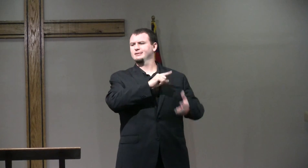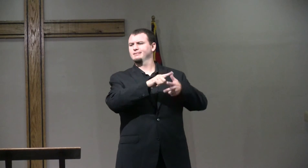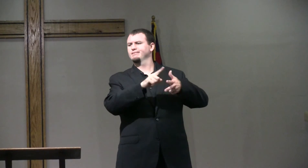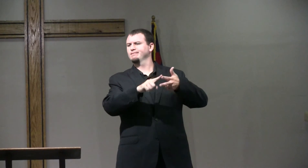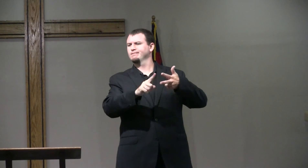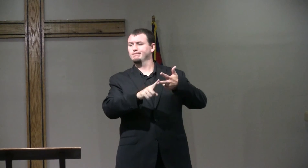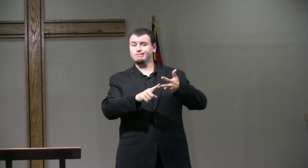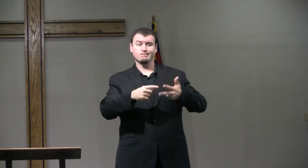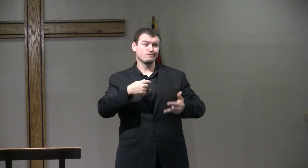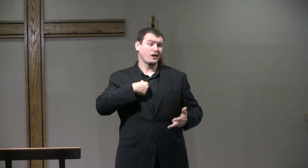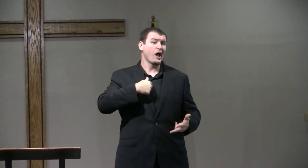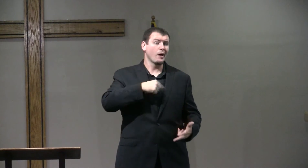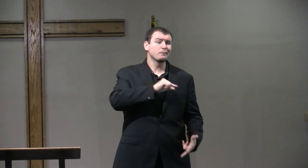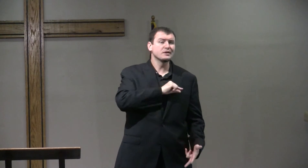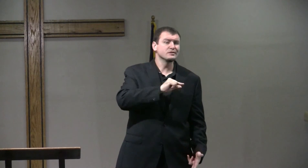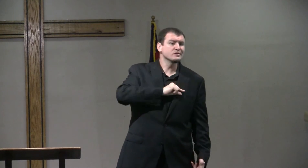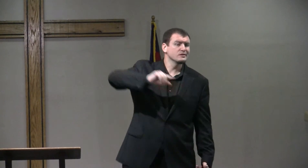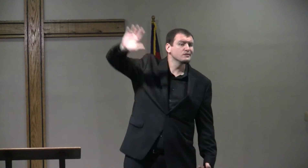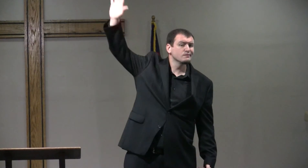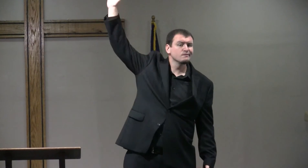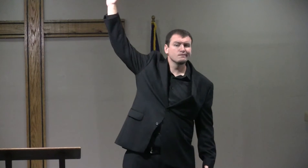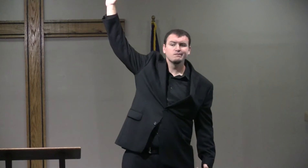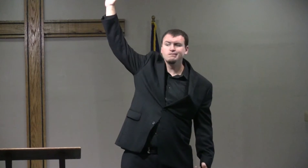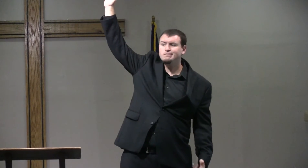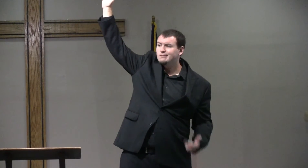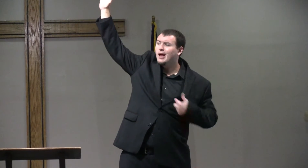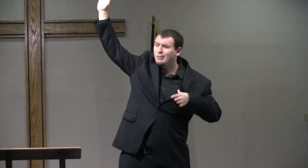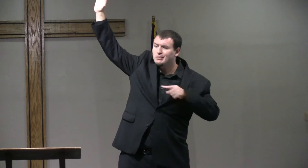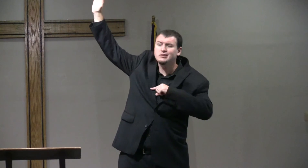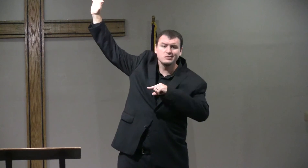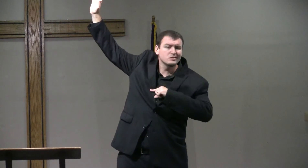How many of you are guilty of these three things? I'm guilty.